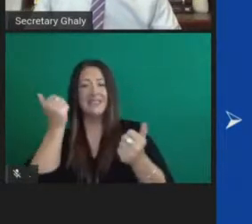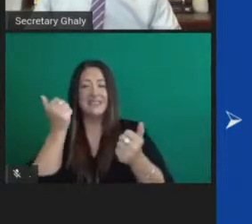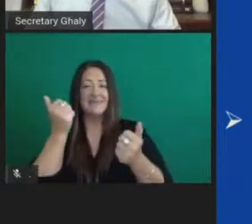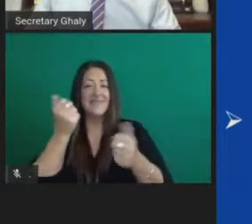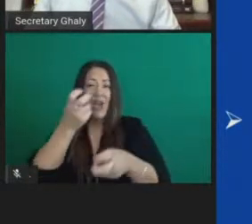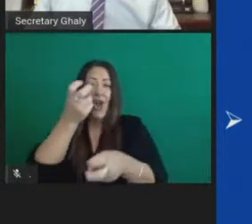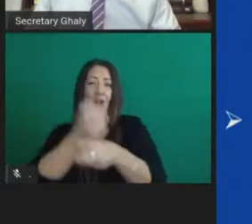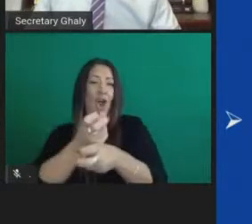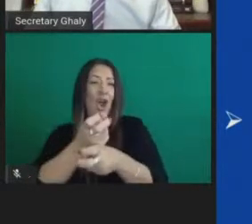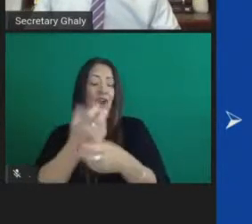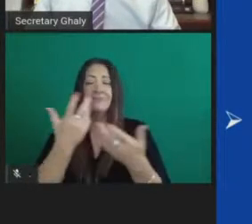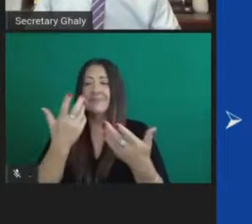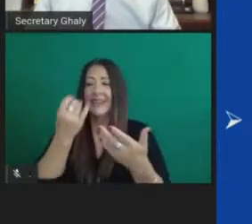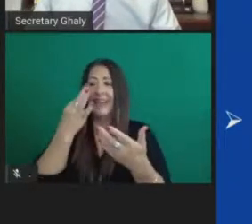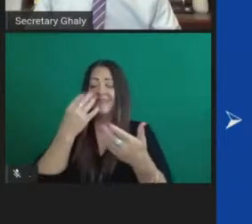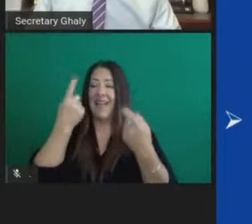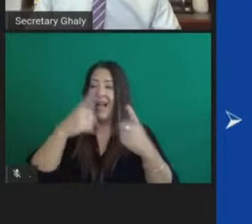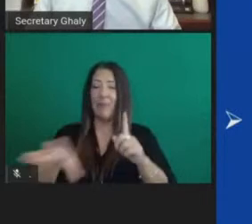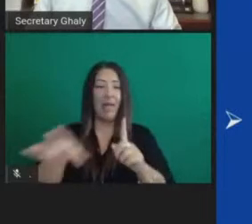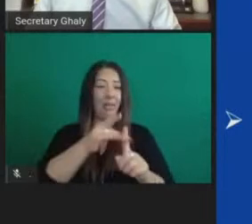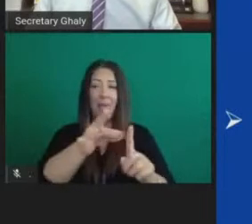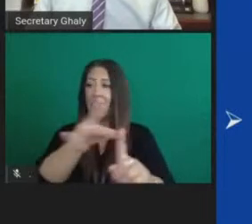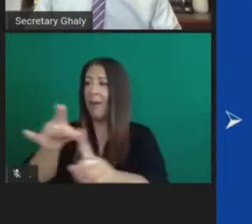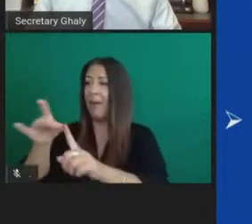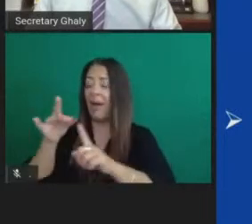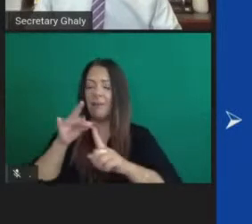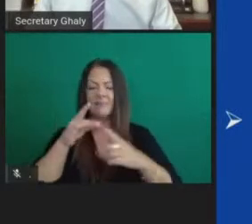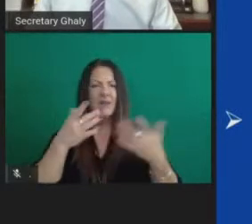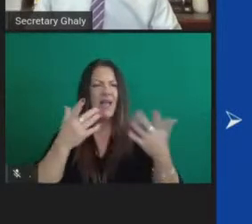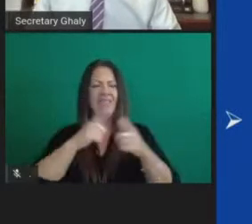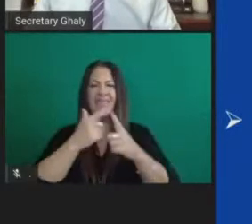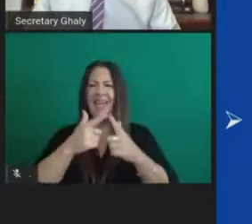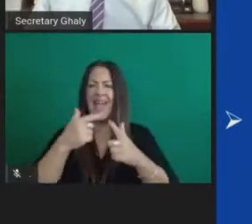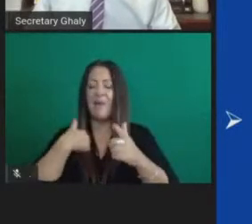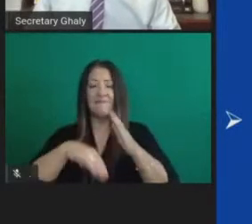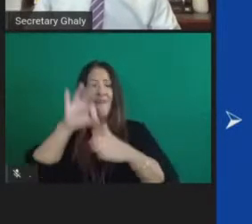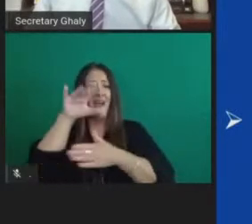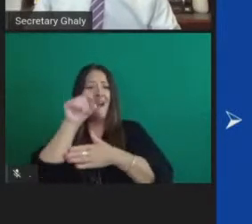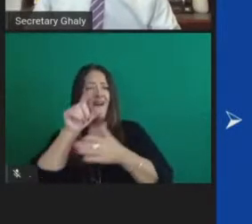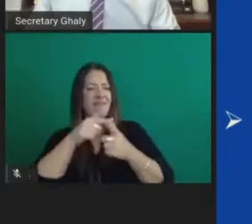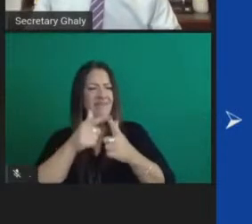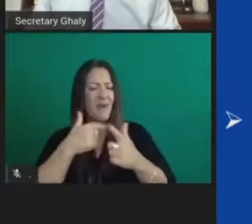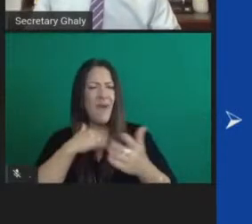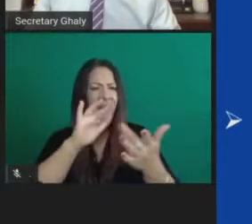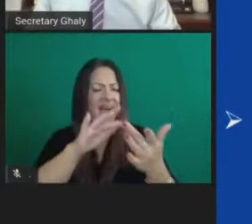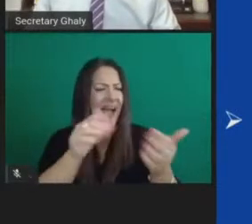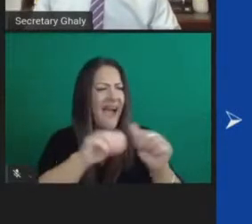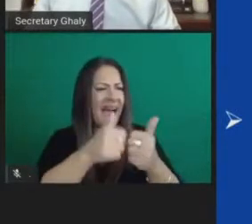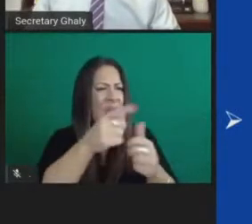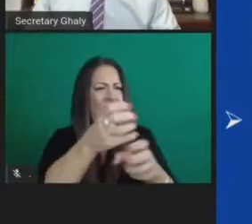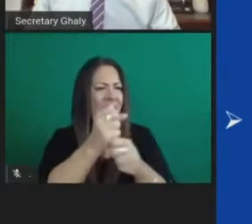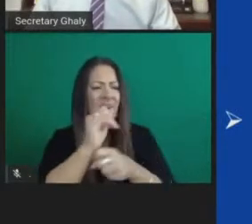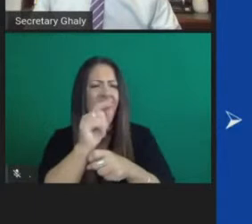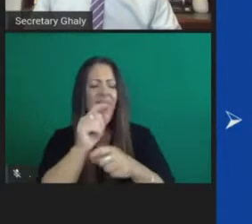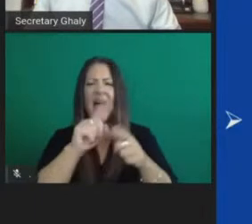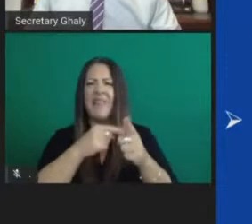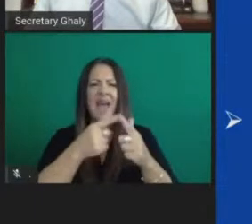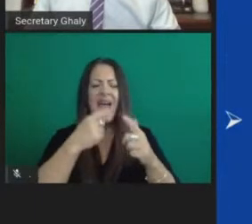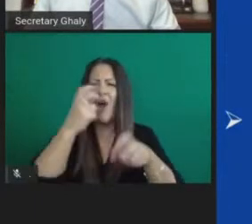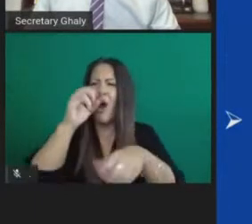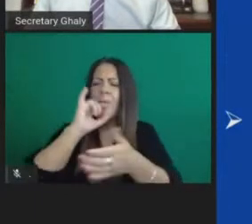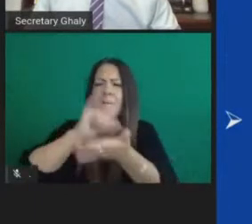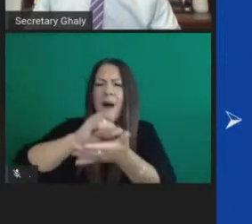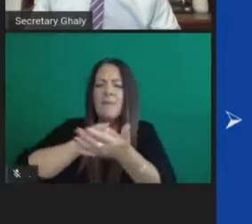hard to discover and probably really challenging to contact trace also pose challenges that we feel like are